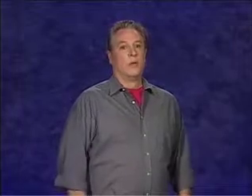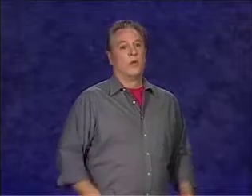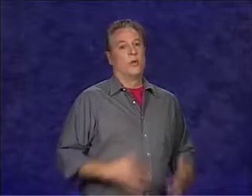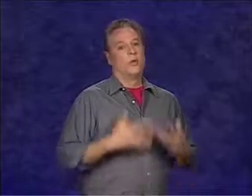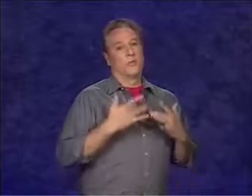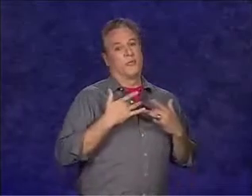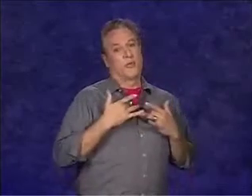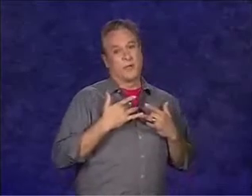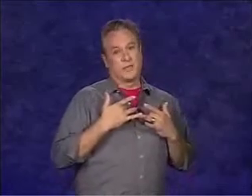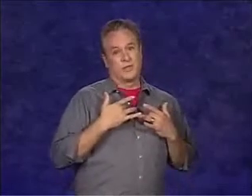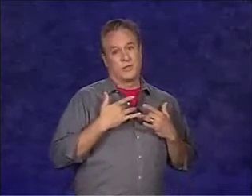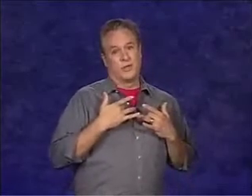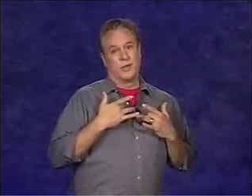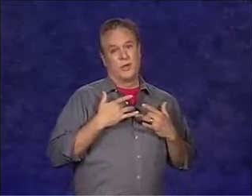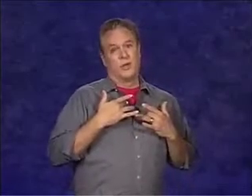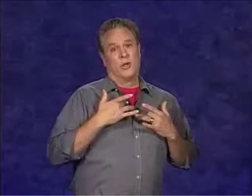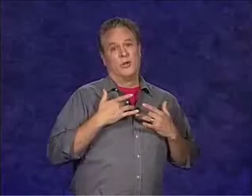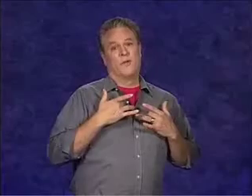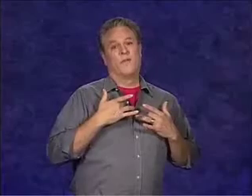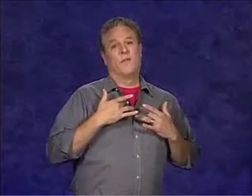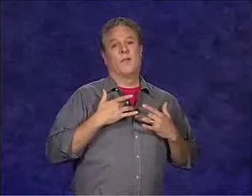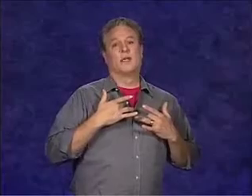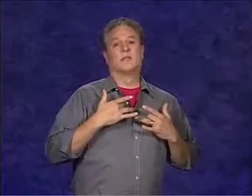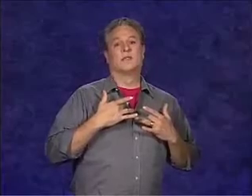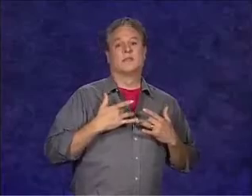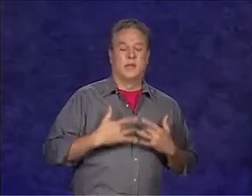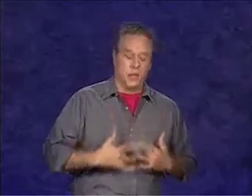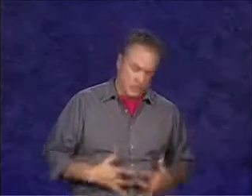When you're depressed, your feelings sink.